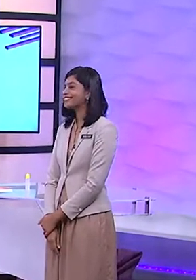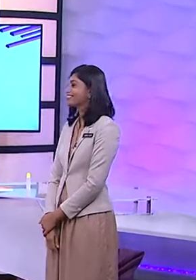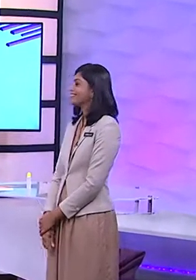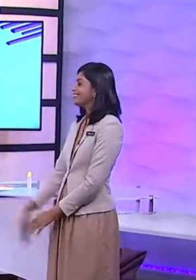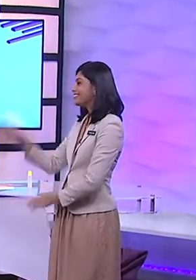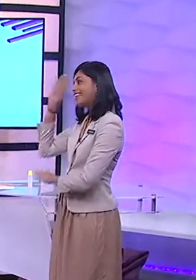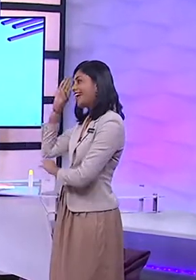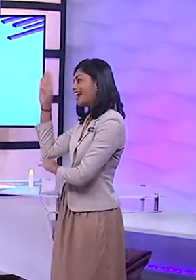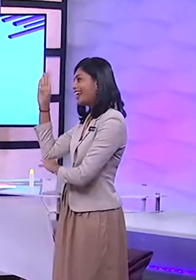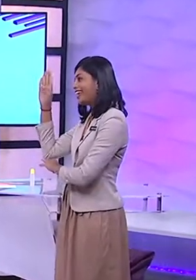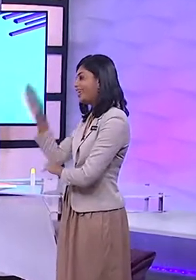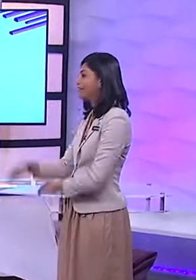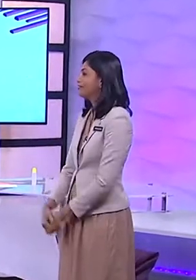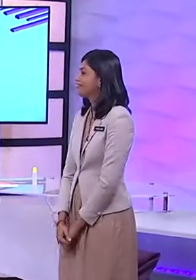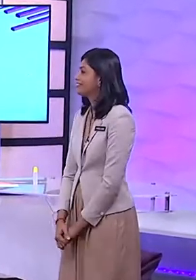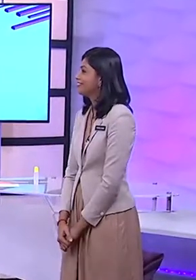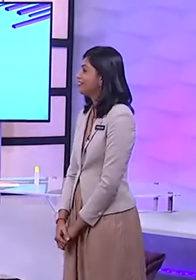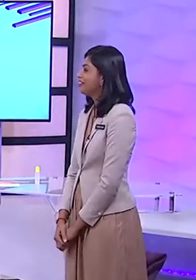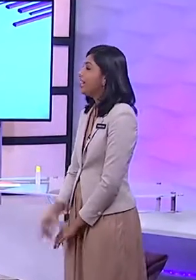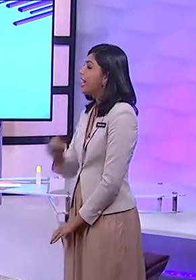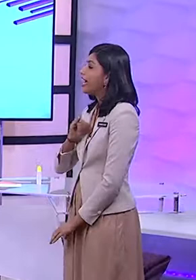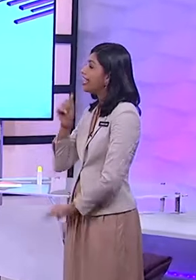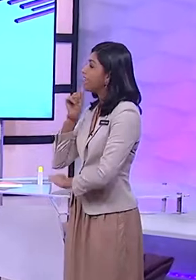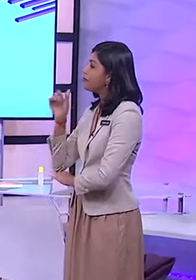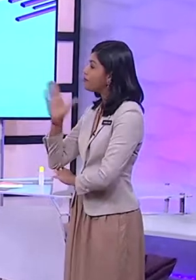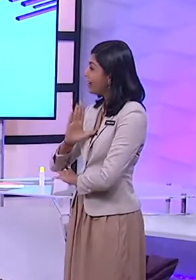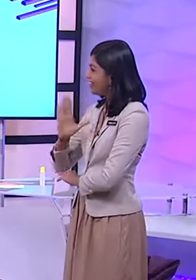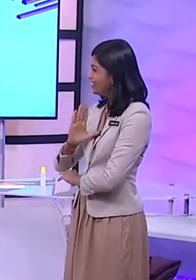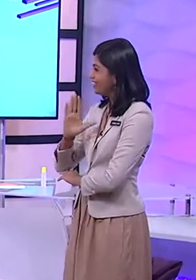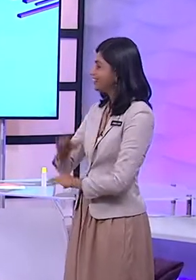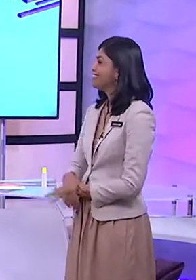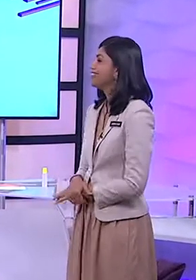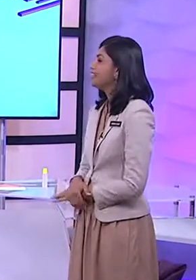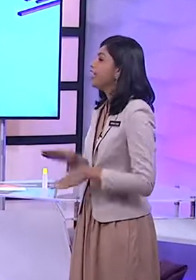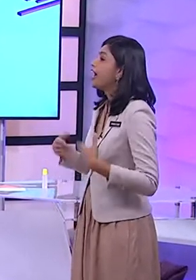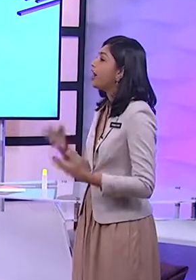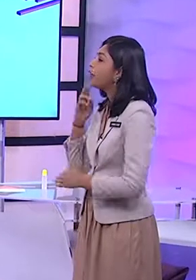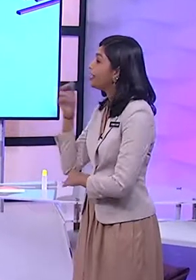Teacher Shamila. Hi, hello. How are you? I am fine. Okay. How are you?